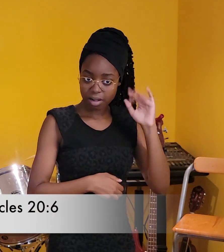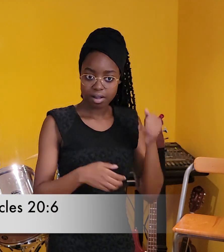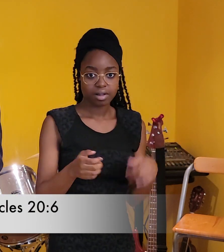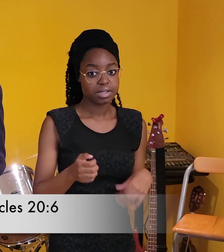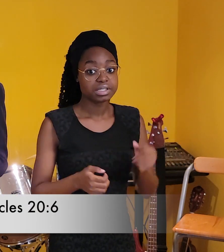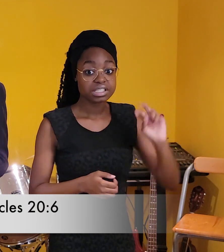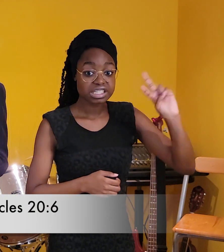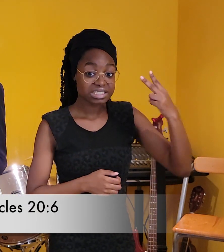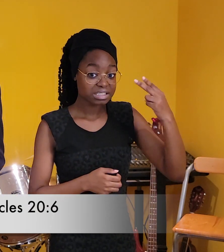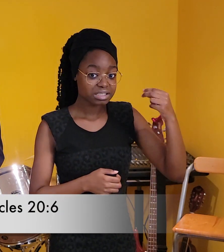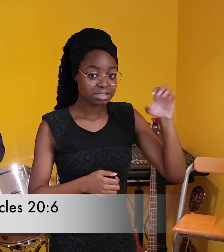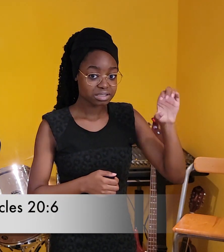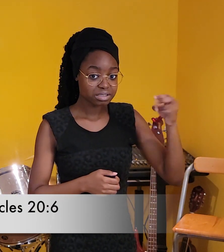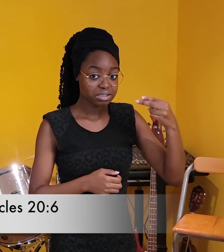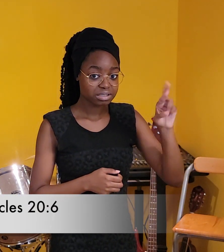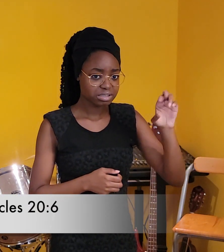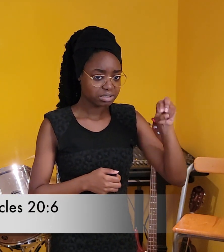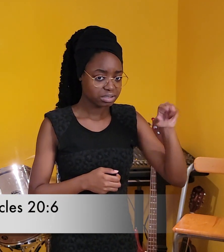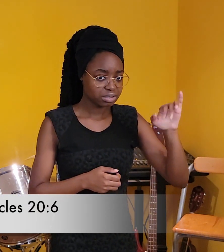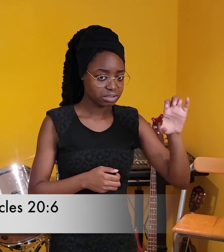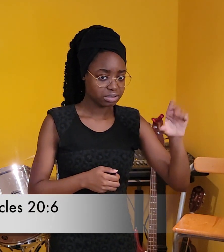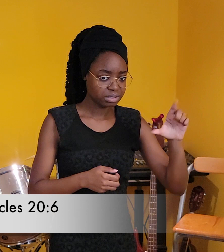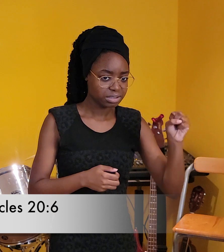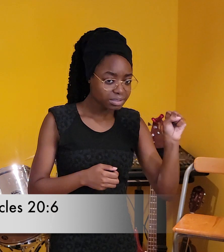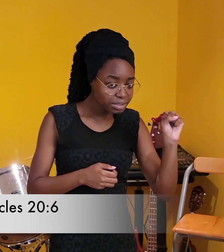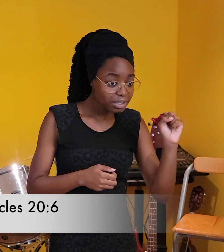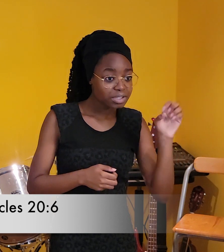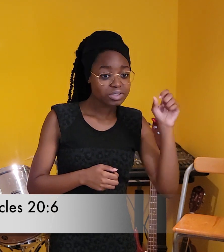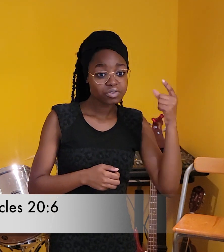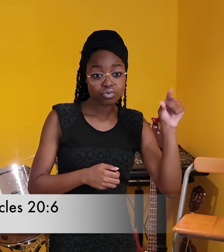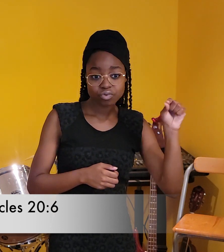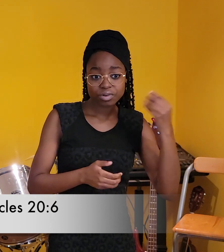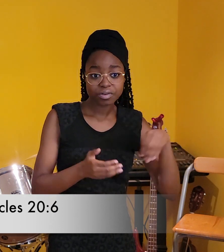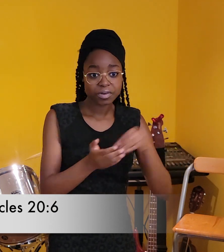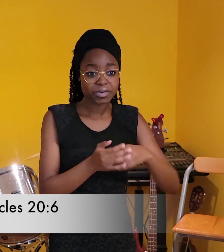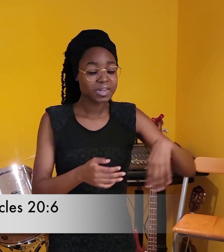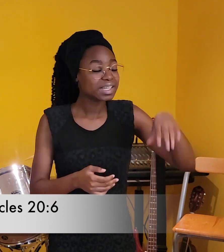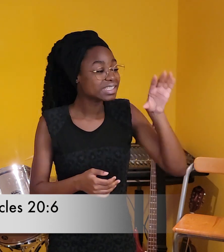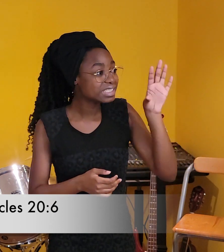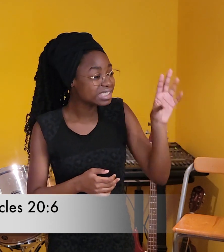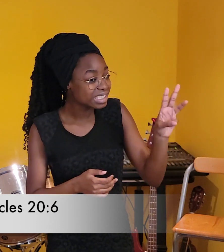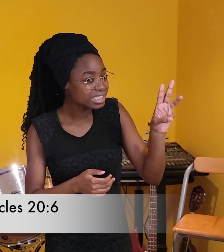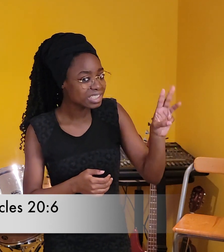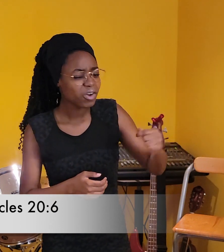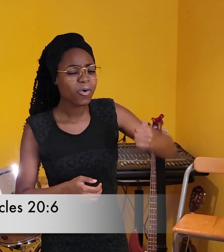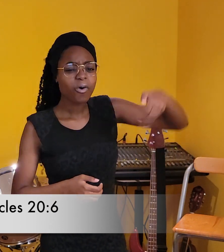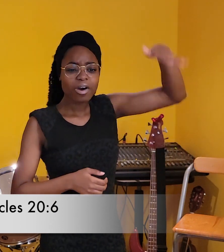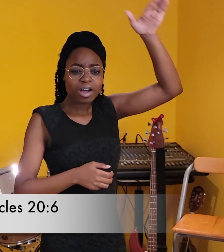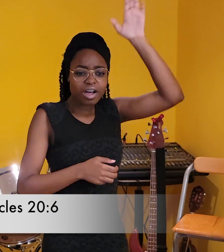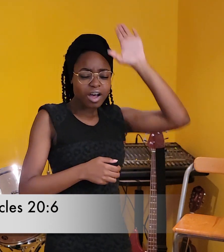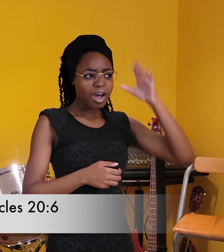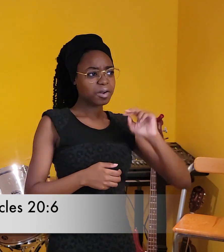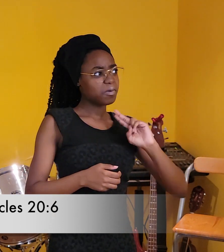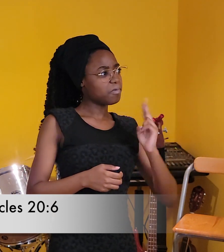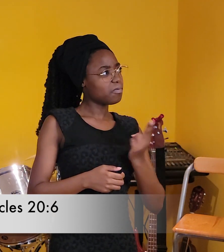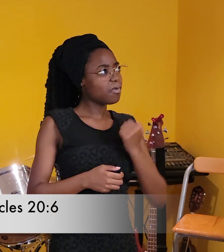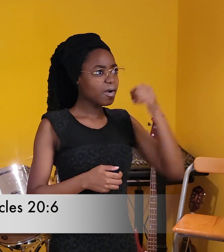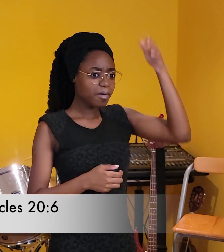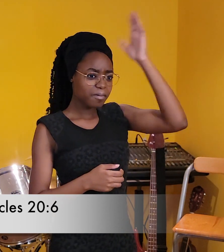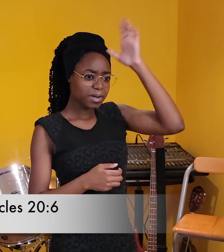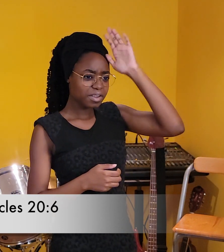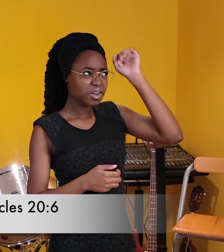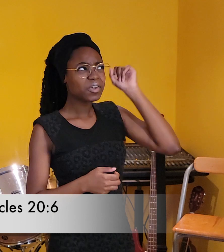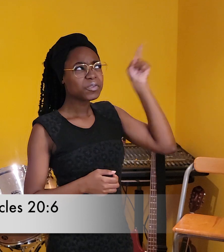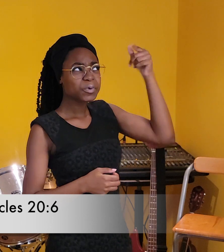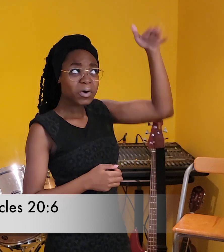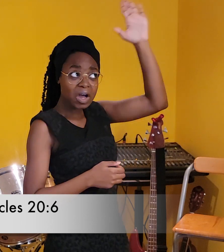second Chronicles 20 verse says, "O Lord God of our Father, are you not God in heaven? And do you not rule